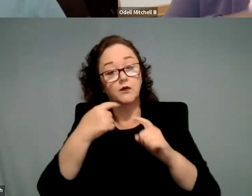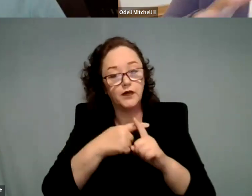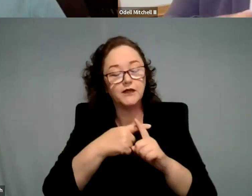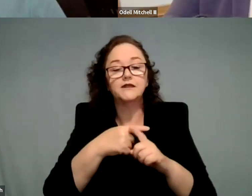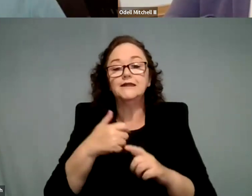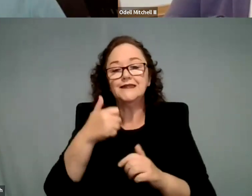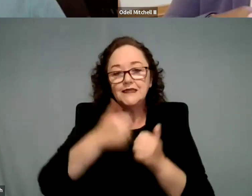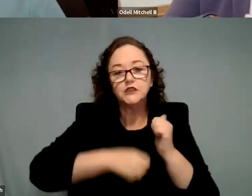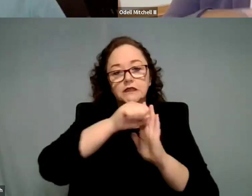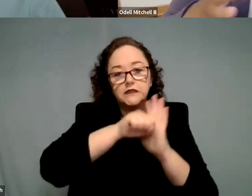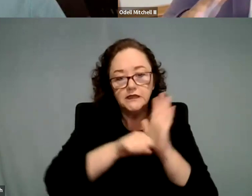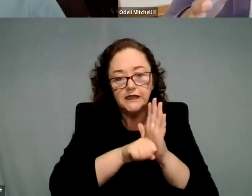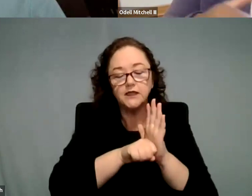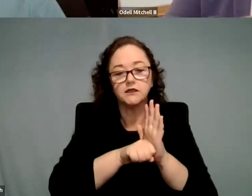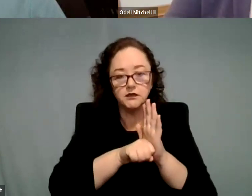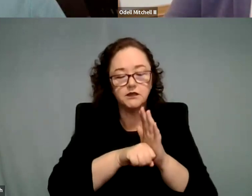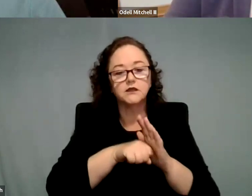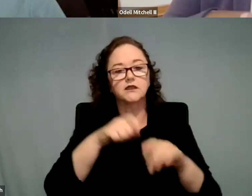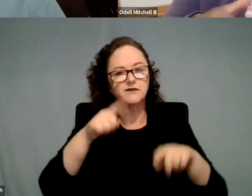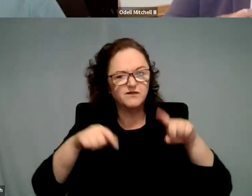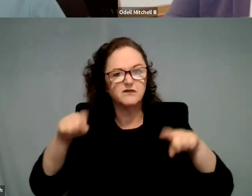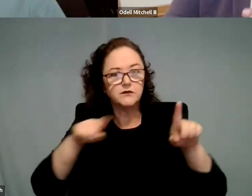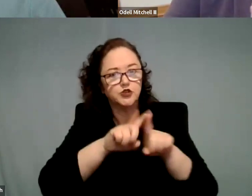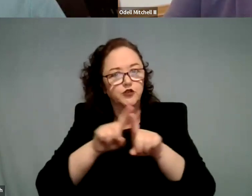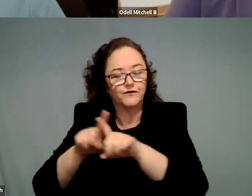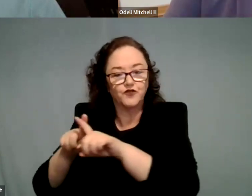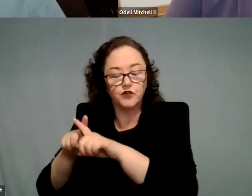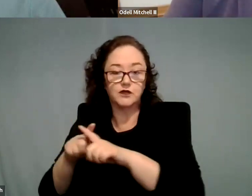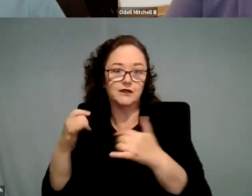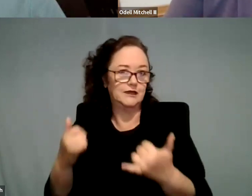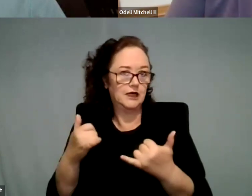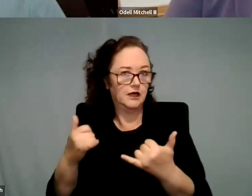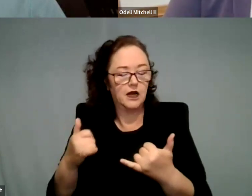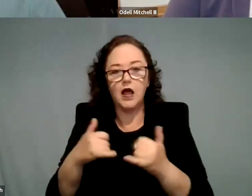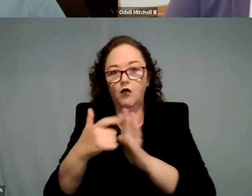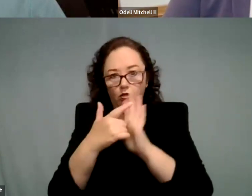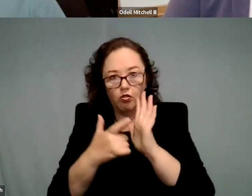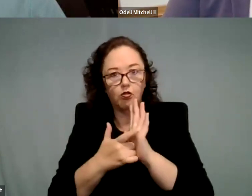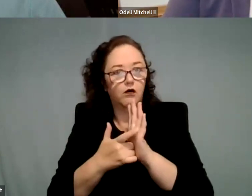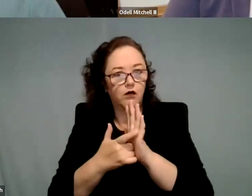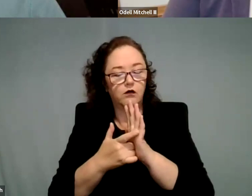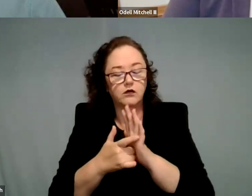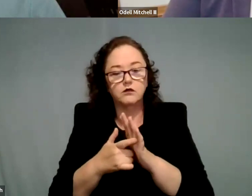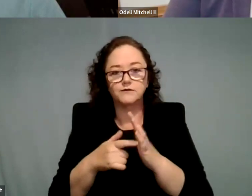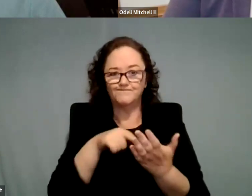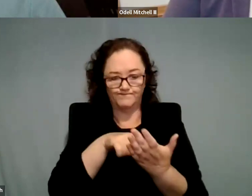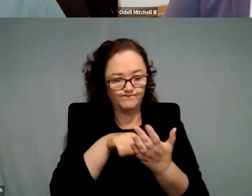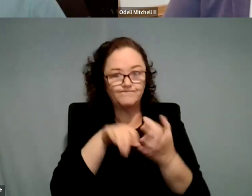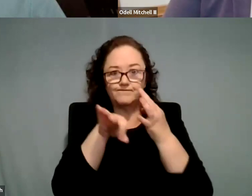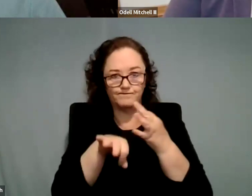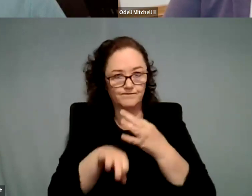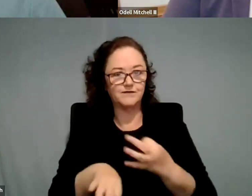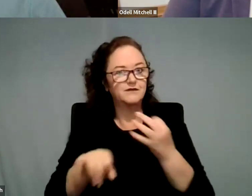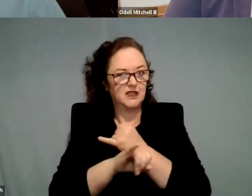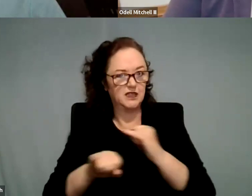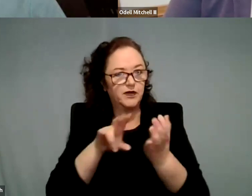different, especially now. Like, we're seeing some really rising laws around that. The way that independent contractors are treated in Illinois is really great. And like, there's some